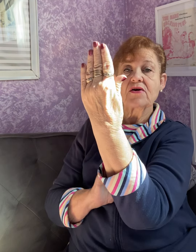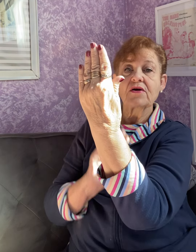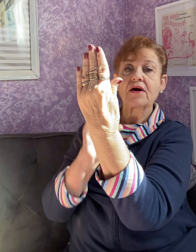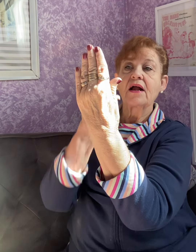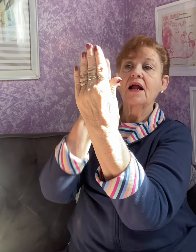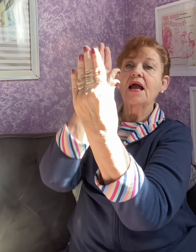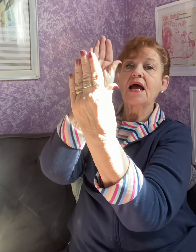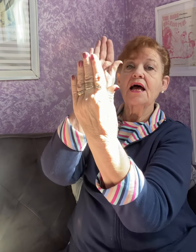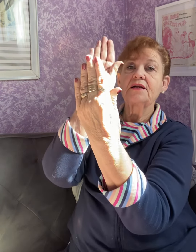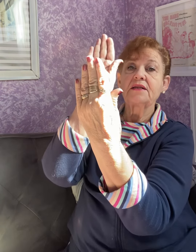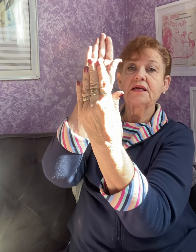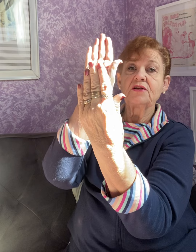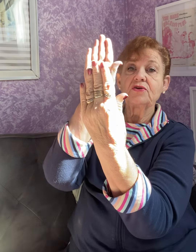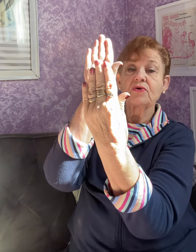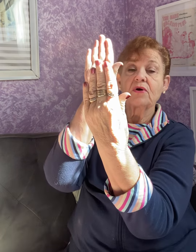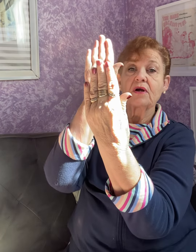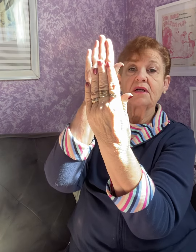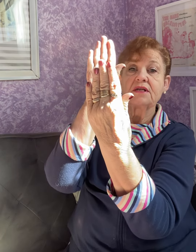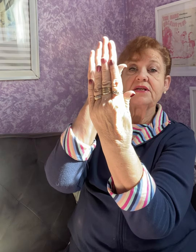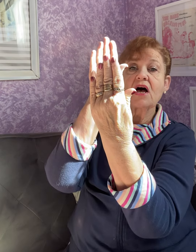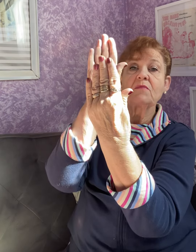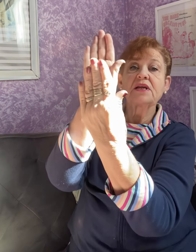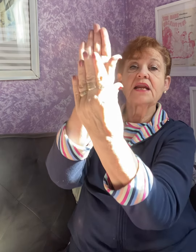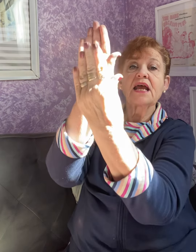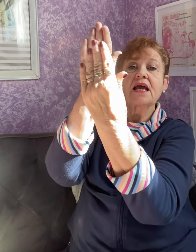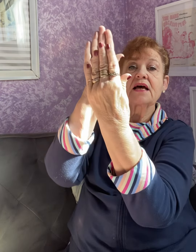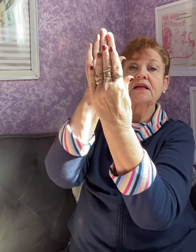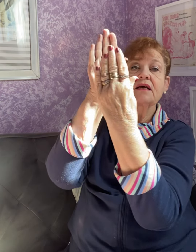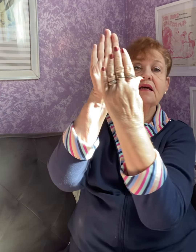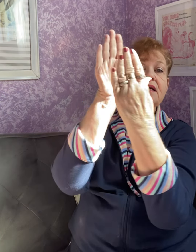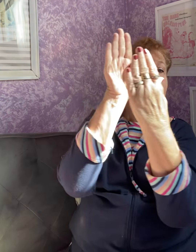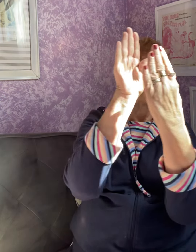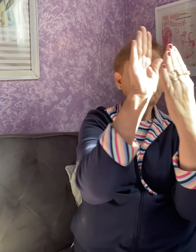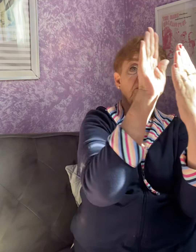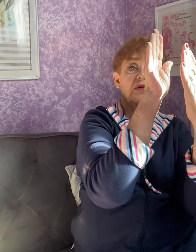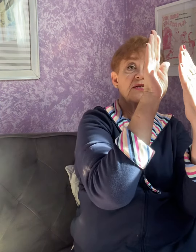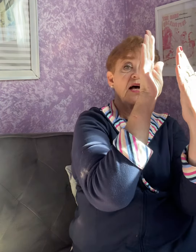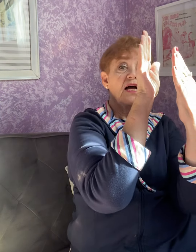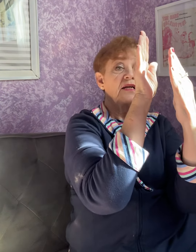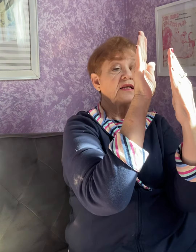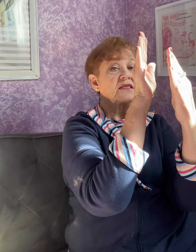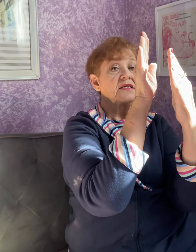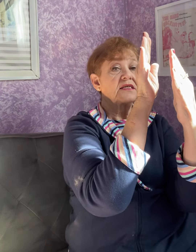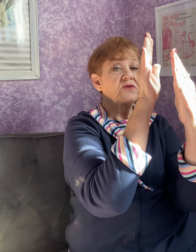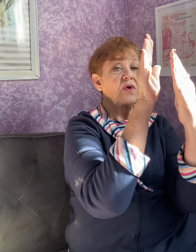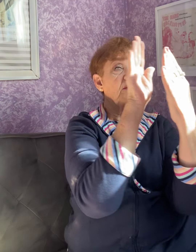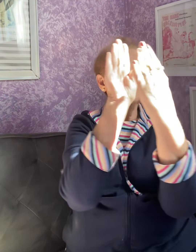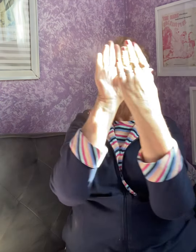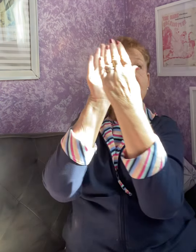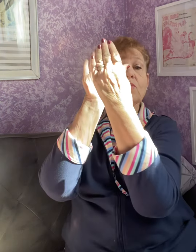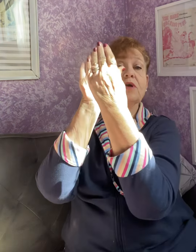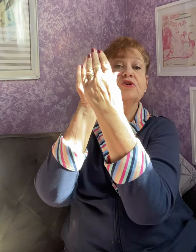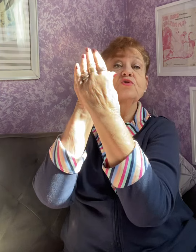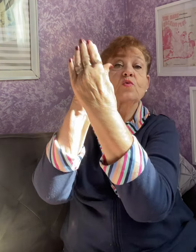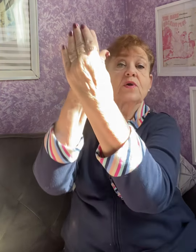here, and then your dominant hand. So from the side, it's this way, but you're going toward